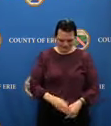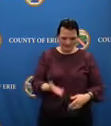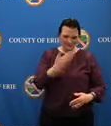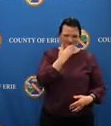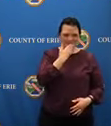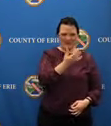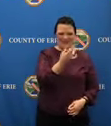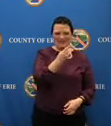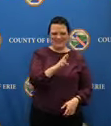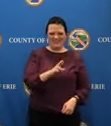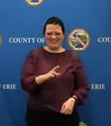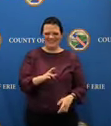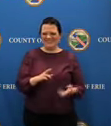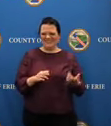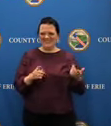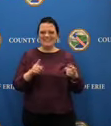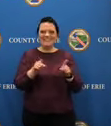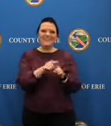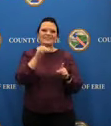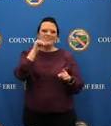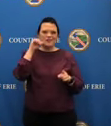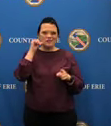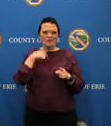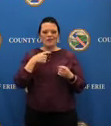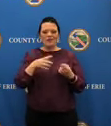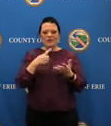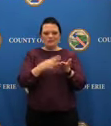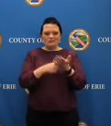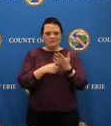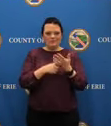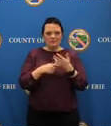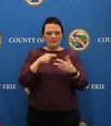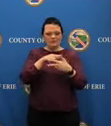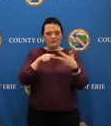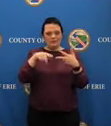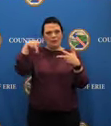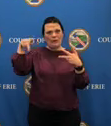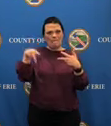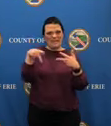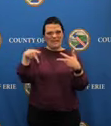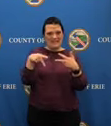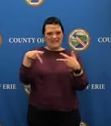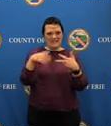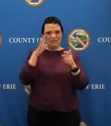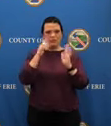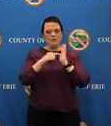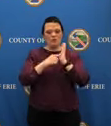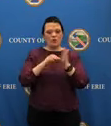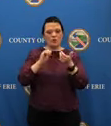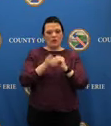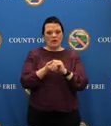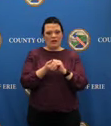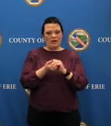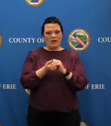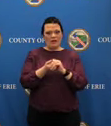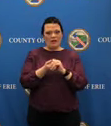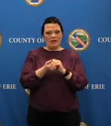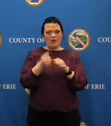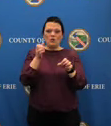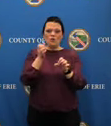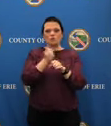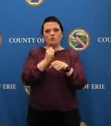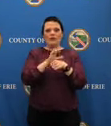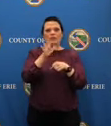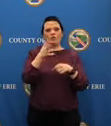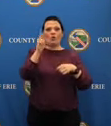Thank you, Doctor. As yesterday I talked about the 3 Ps, and today we're going here showing you how to make no-sew bandanas. It's a